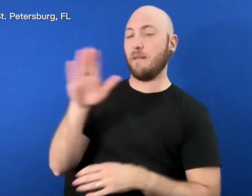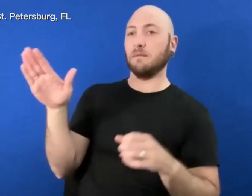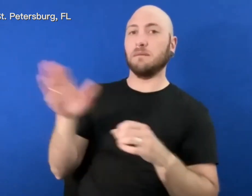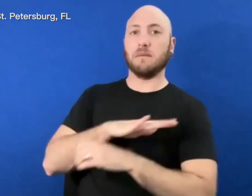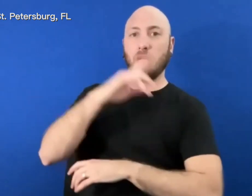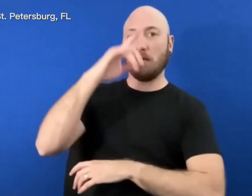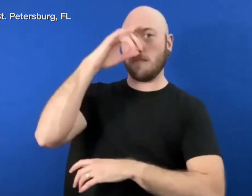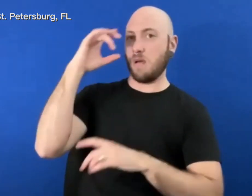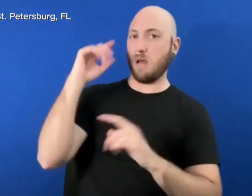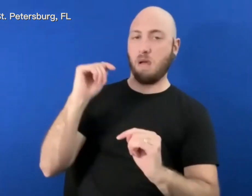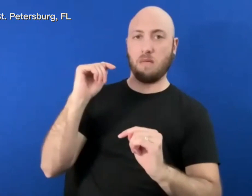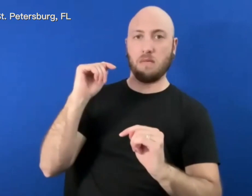remember much of it.